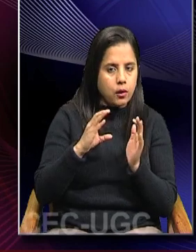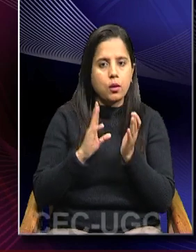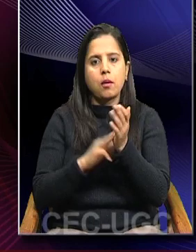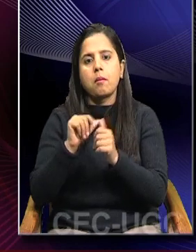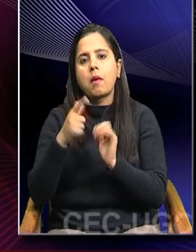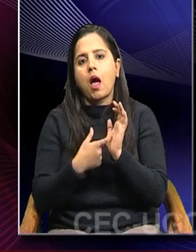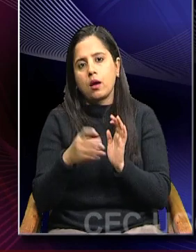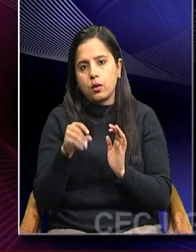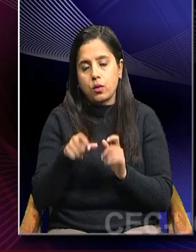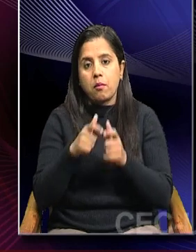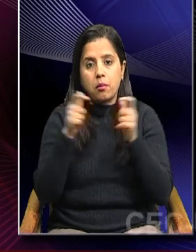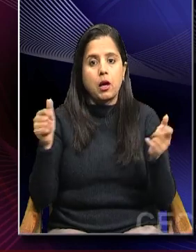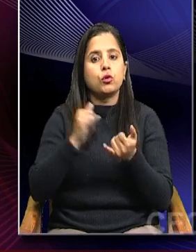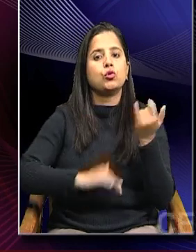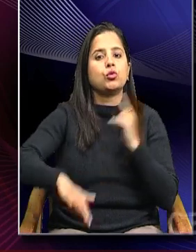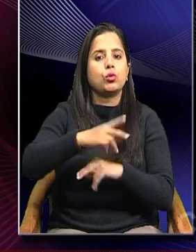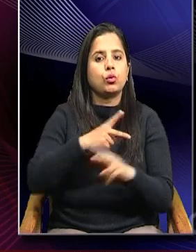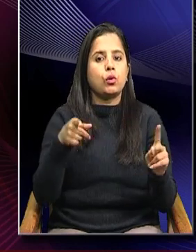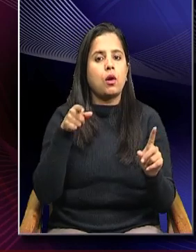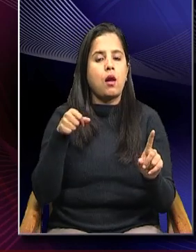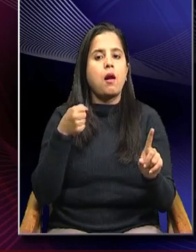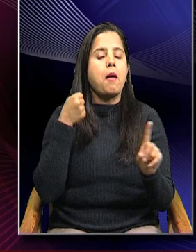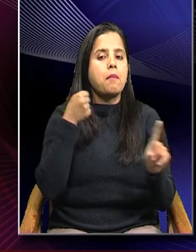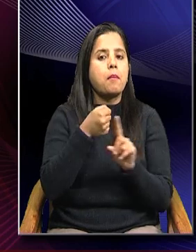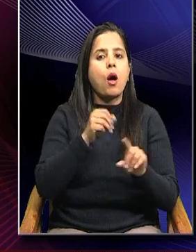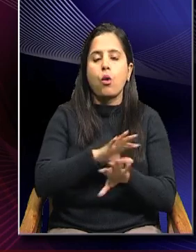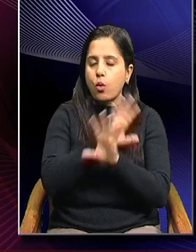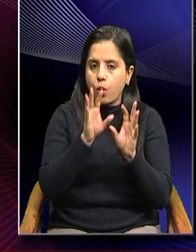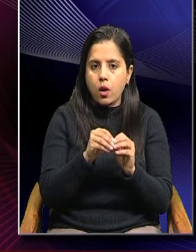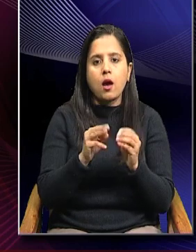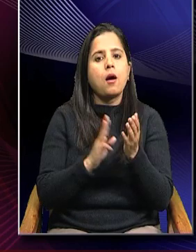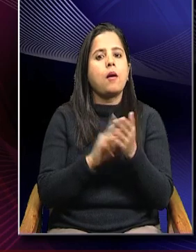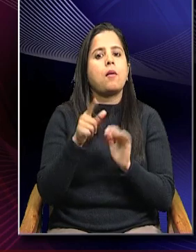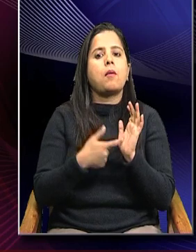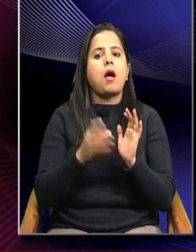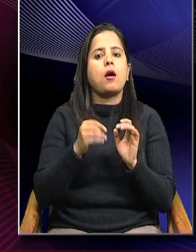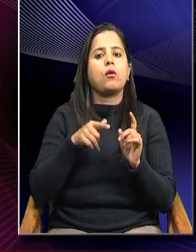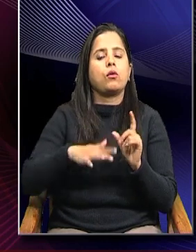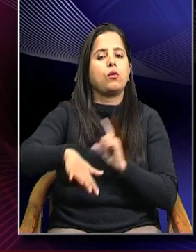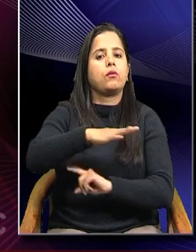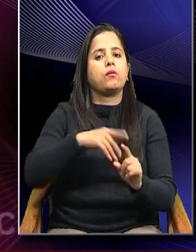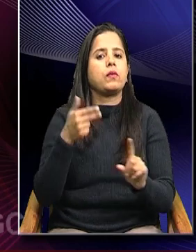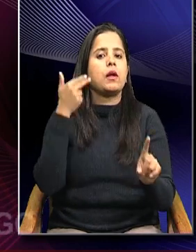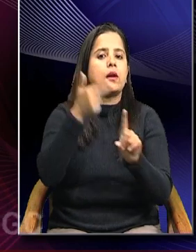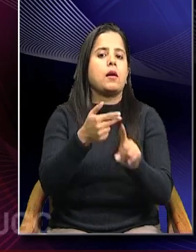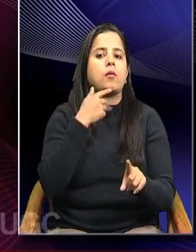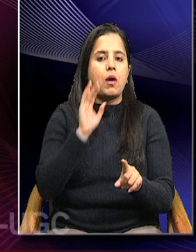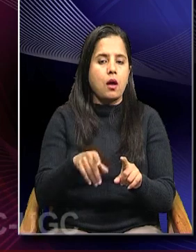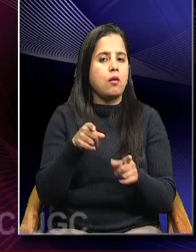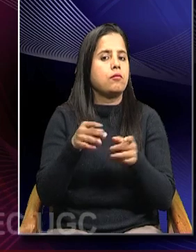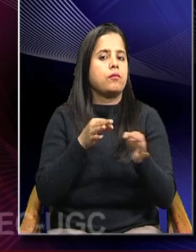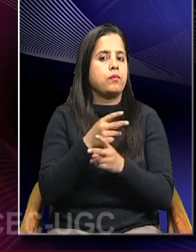So, larger societal forces which affect the whole micro environment, they are being called as or classified